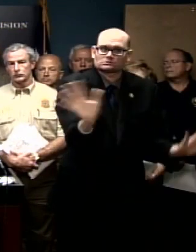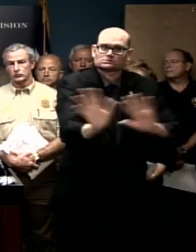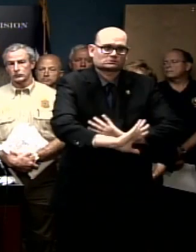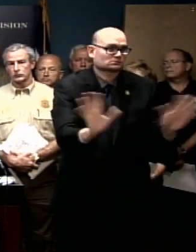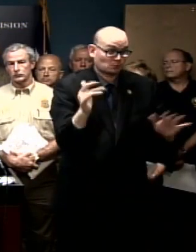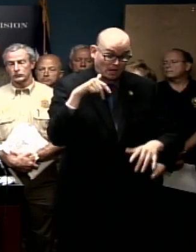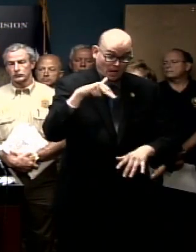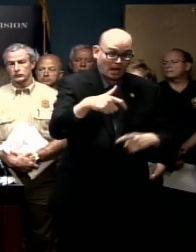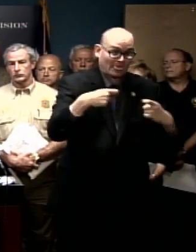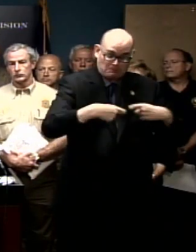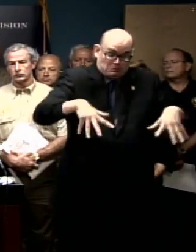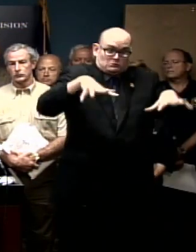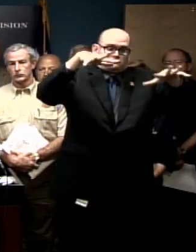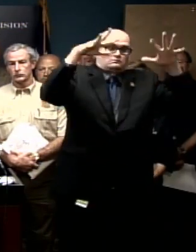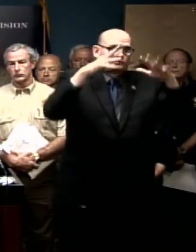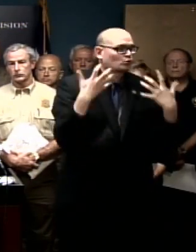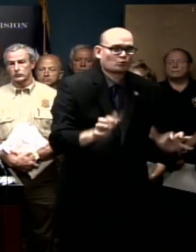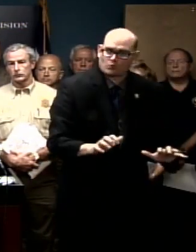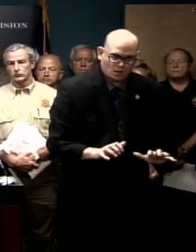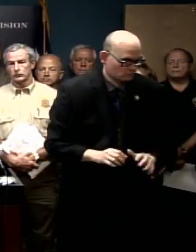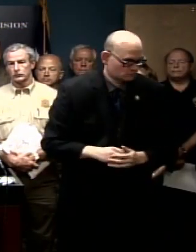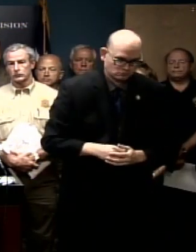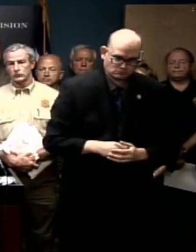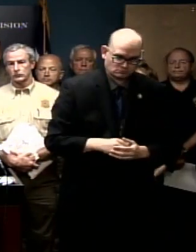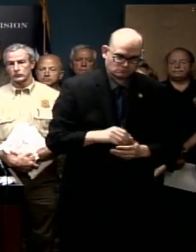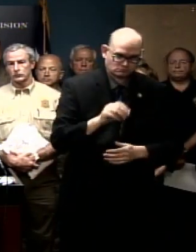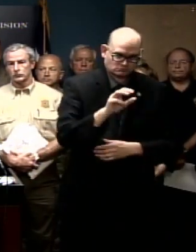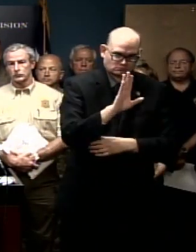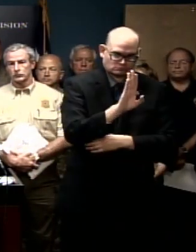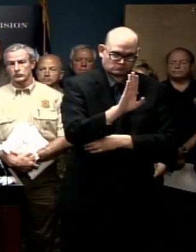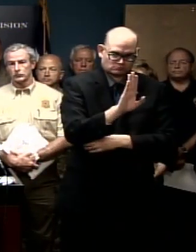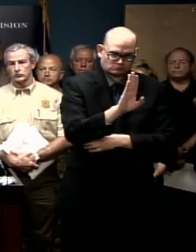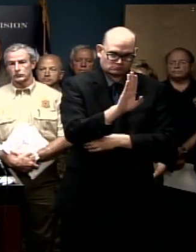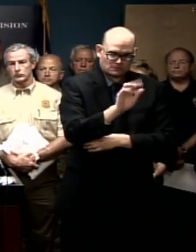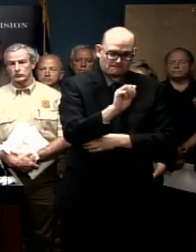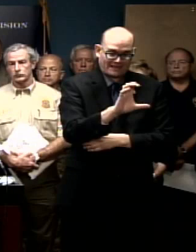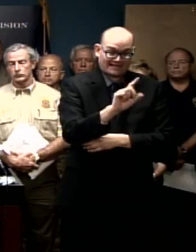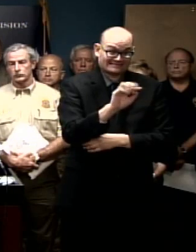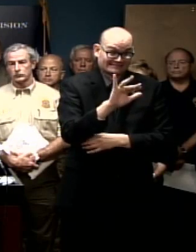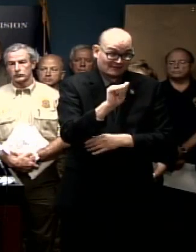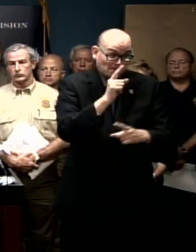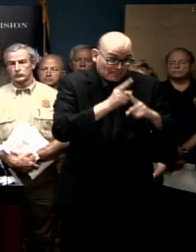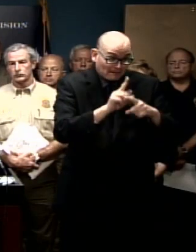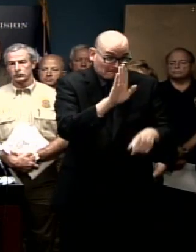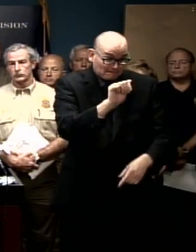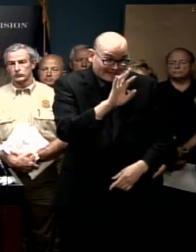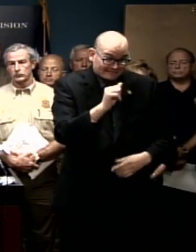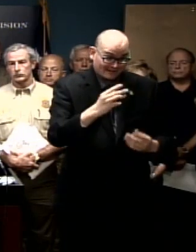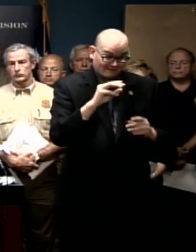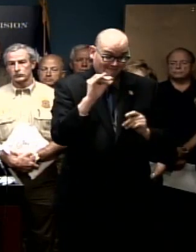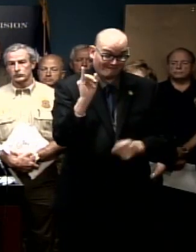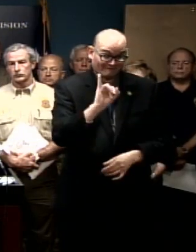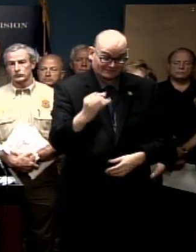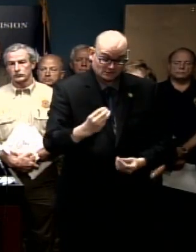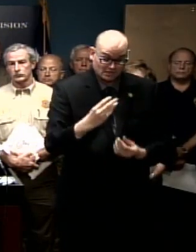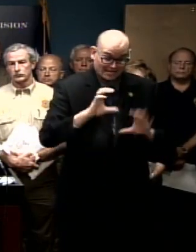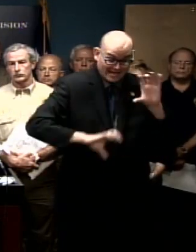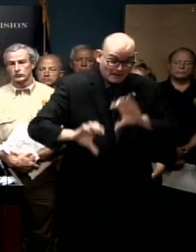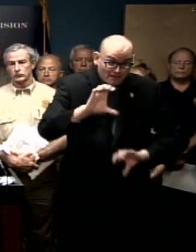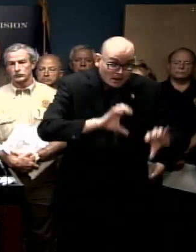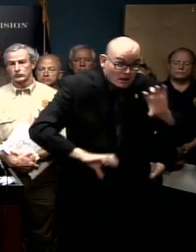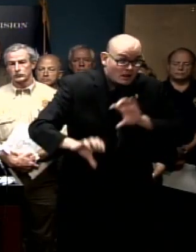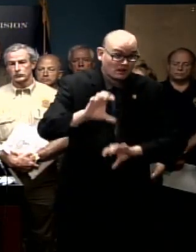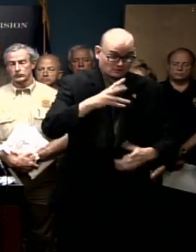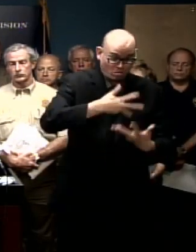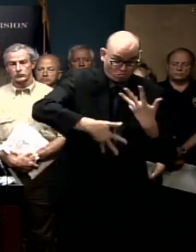see the bacteria. That's where we could possibly see chemicals. And so it's very, very important to stay out of any of the storm water as you